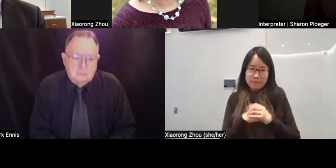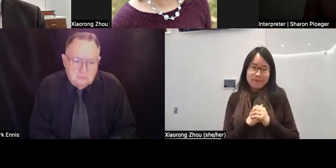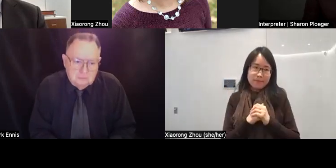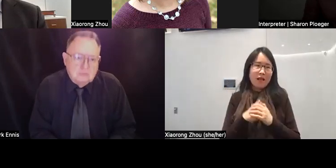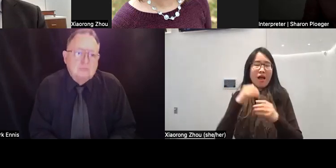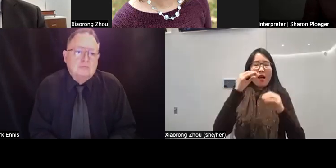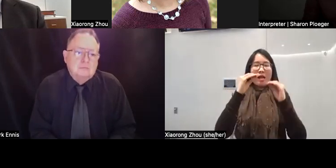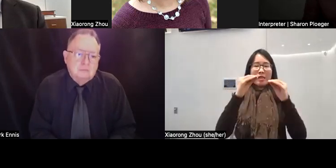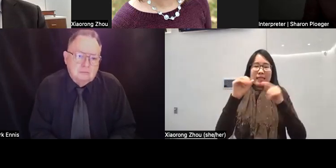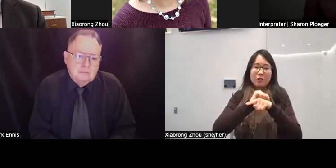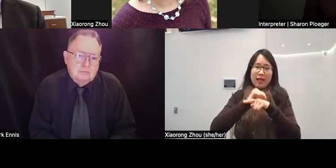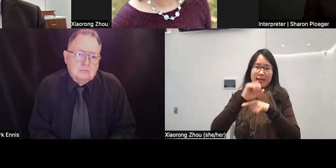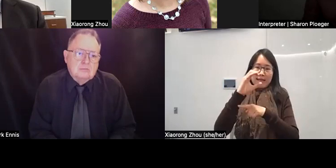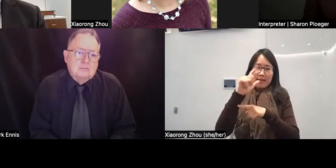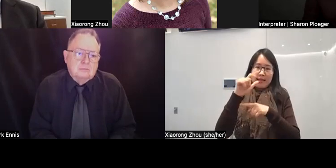camp,